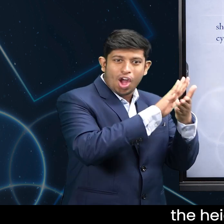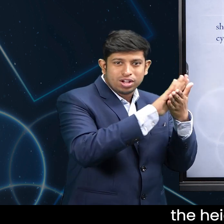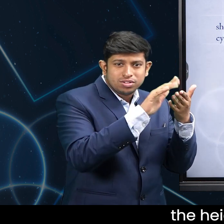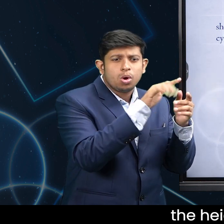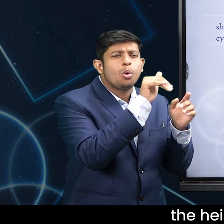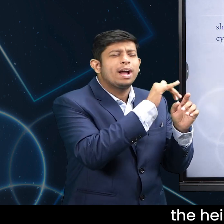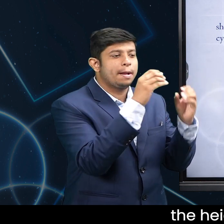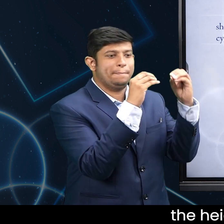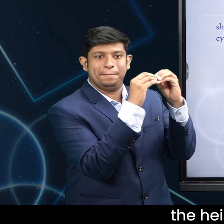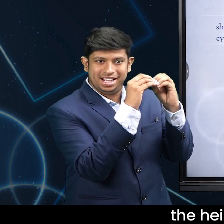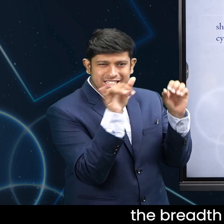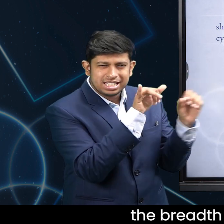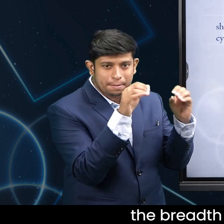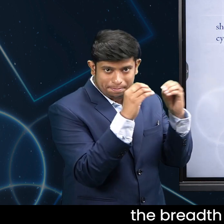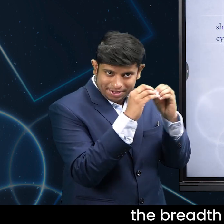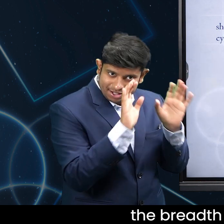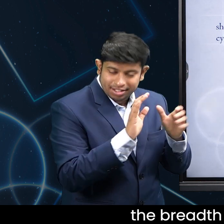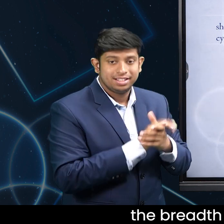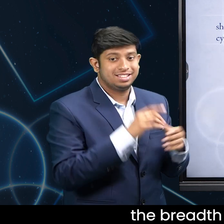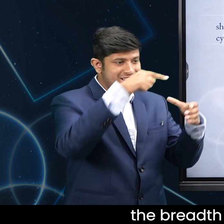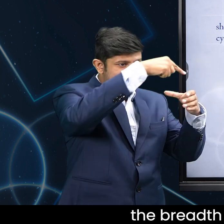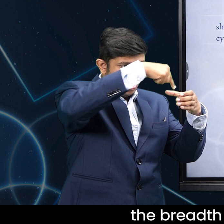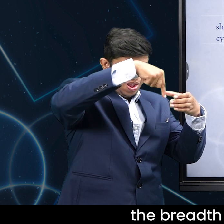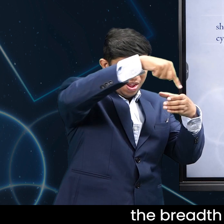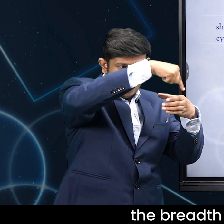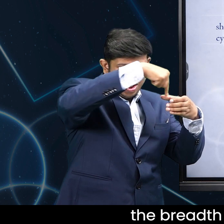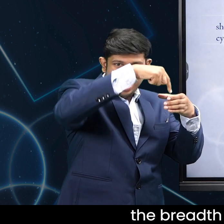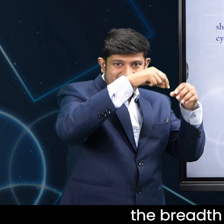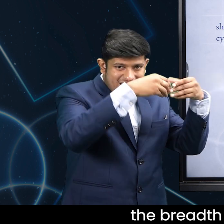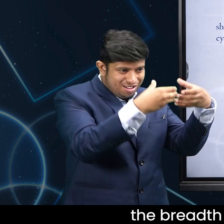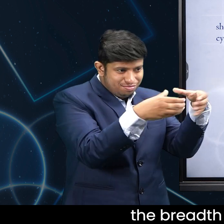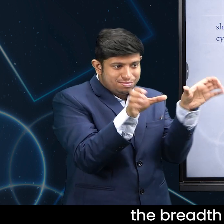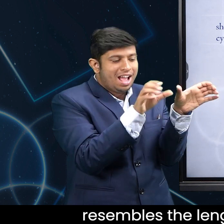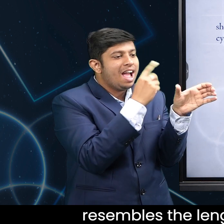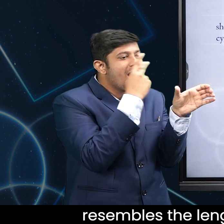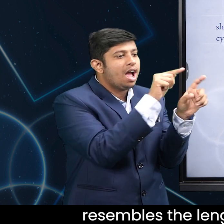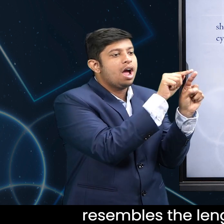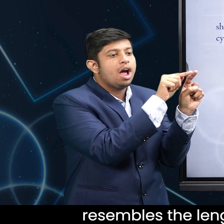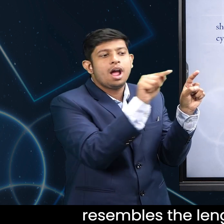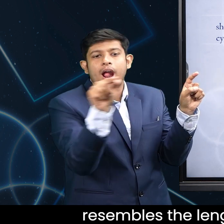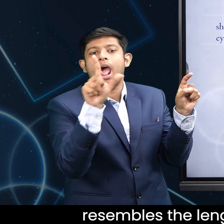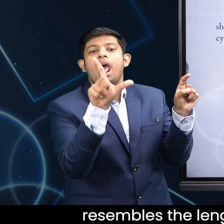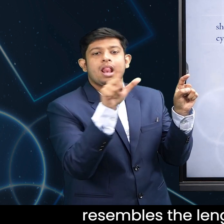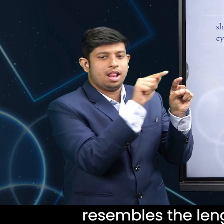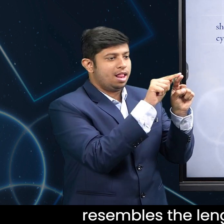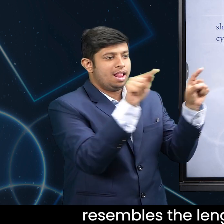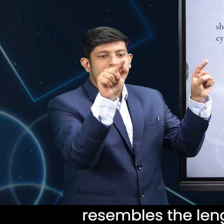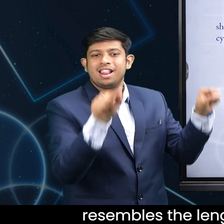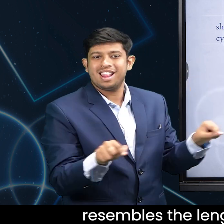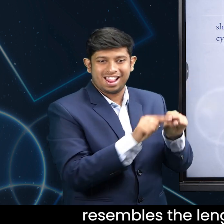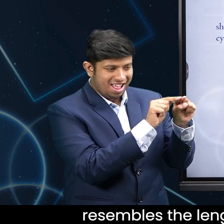where the height of the cylinder resembles the breadth and the circumference of the cylinder resembles the length of the rectangular